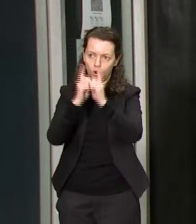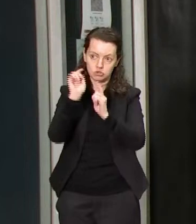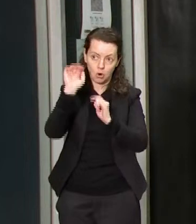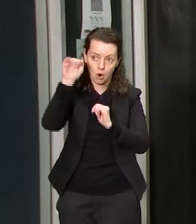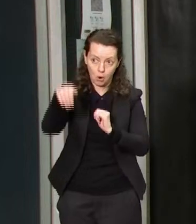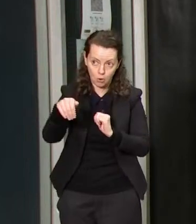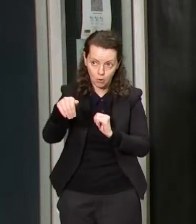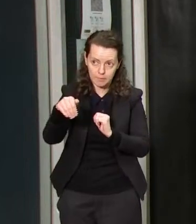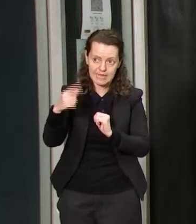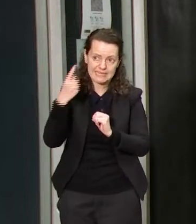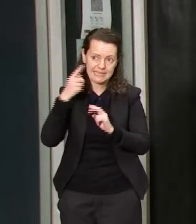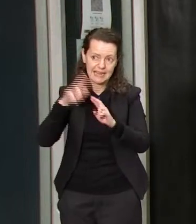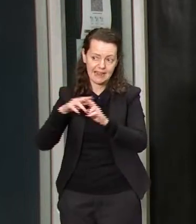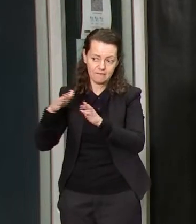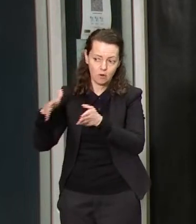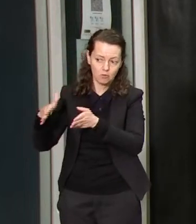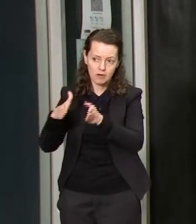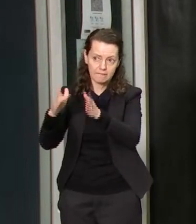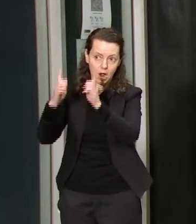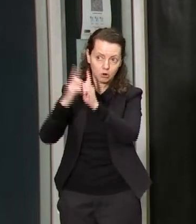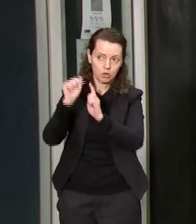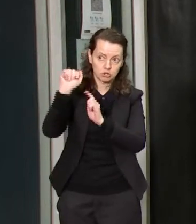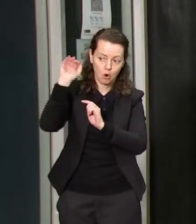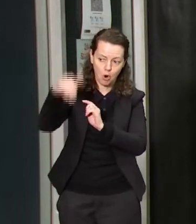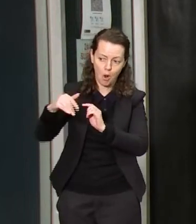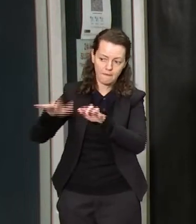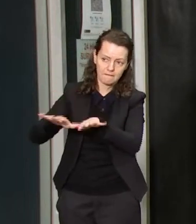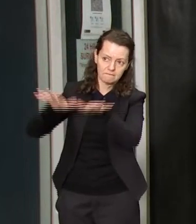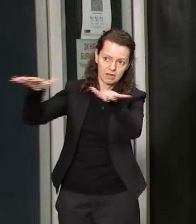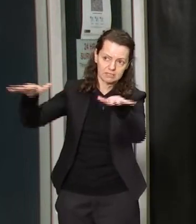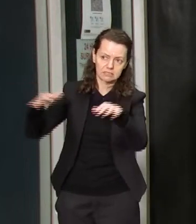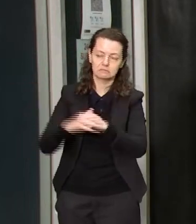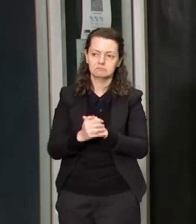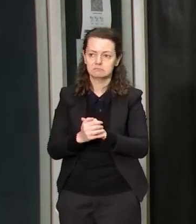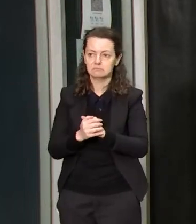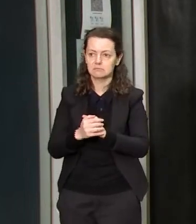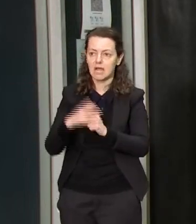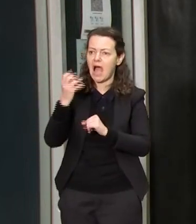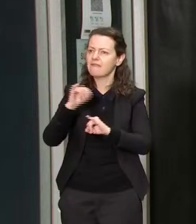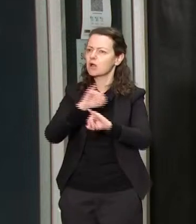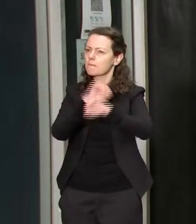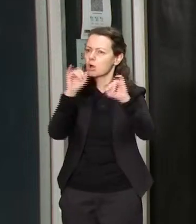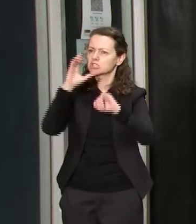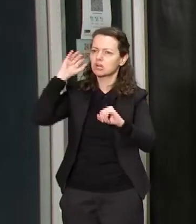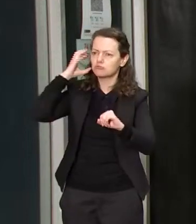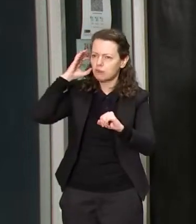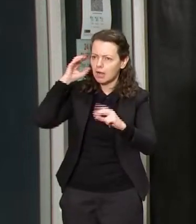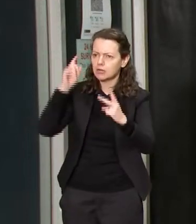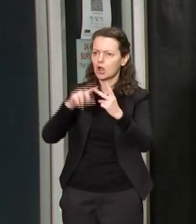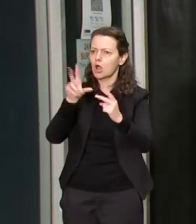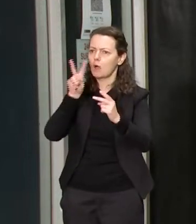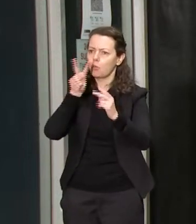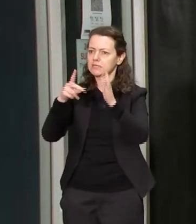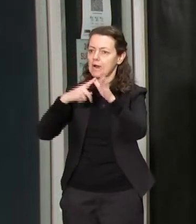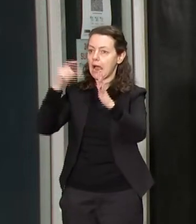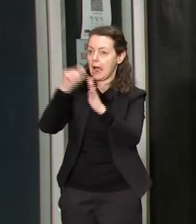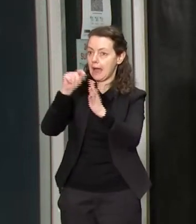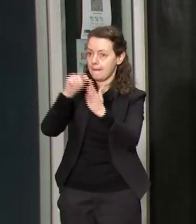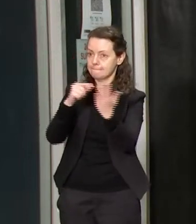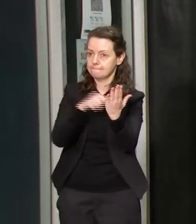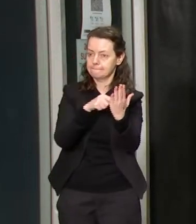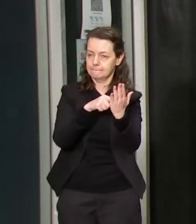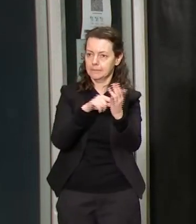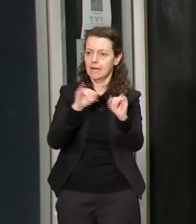emphasise, stay in touch with your emergency broadcasters, make sure you're getting the latest information and warnings off the Vic Emergency website,